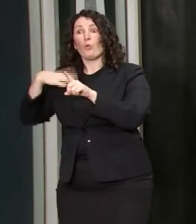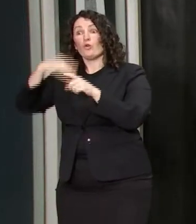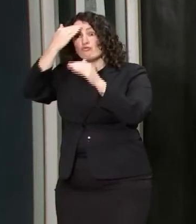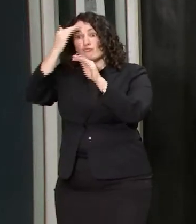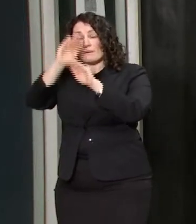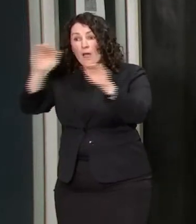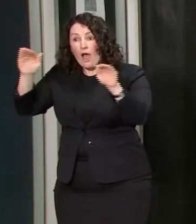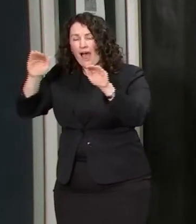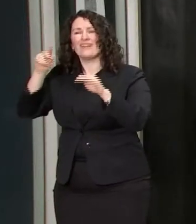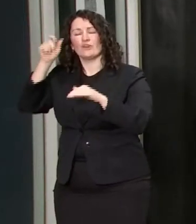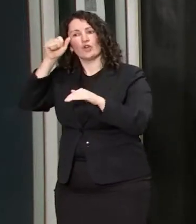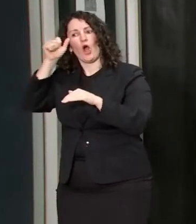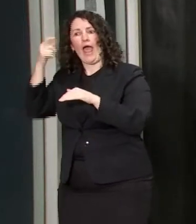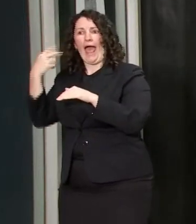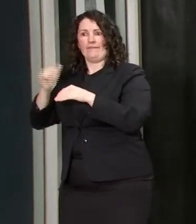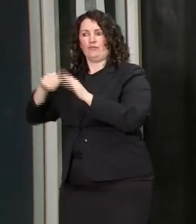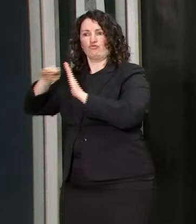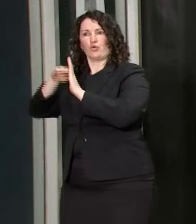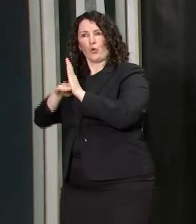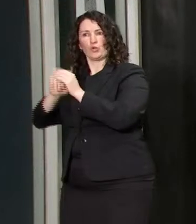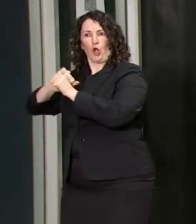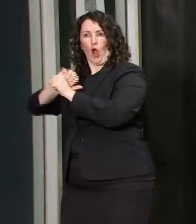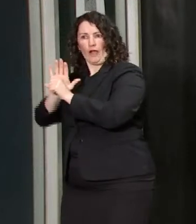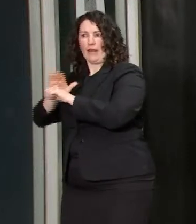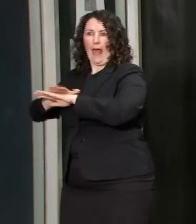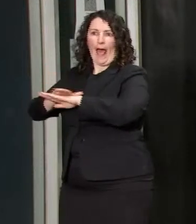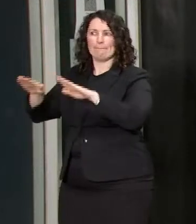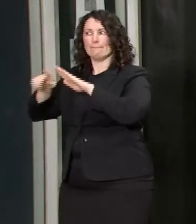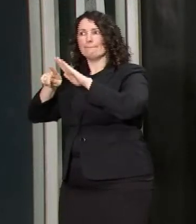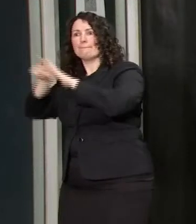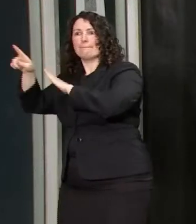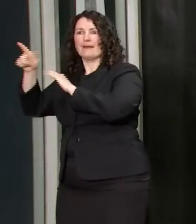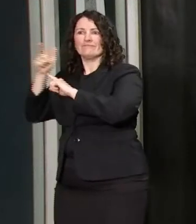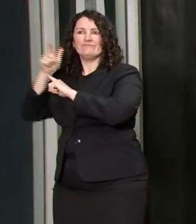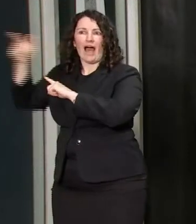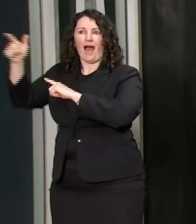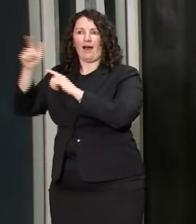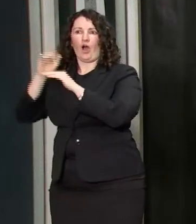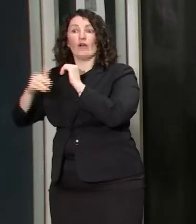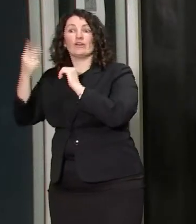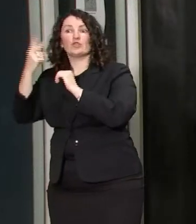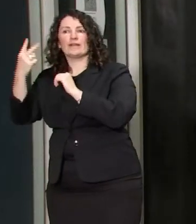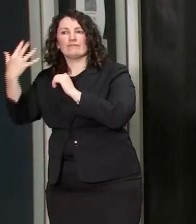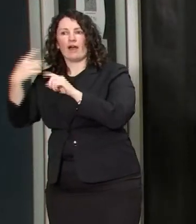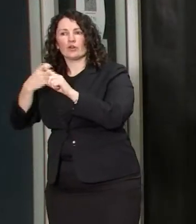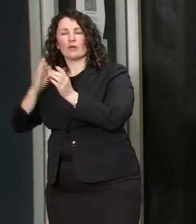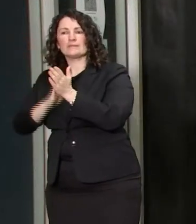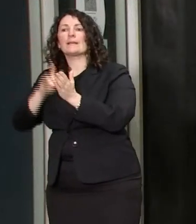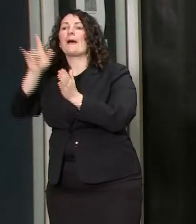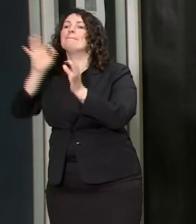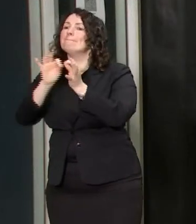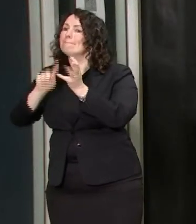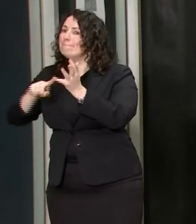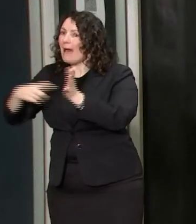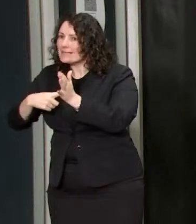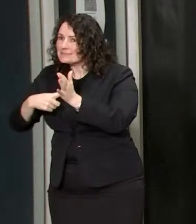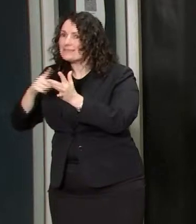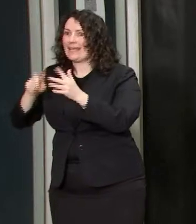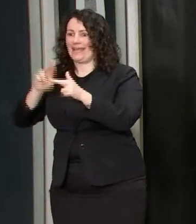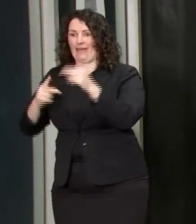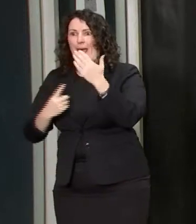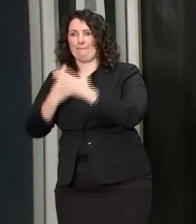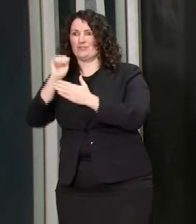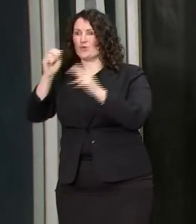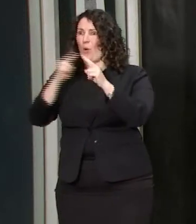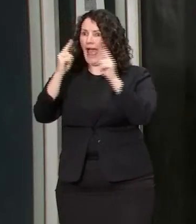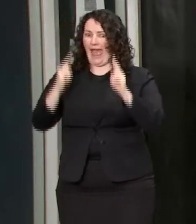with an emergency warning or you're being asked to evacuate, you absolutely can leave your home to move to a safer location. I'll